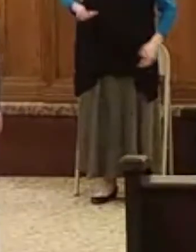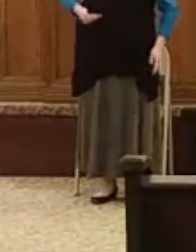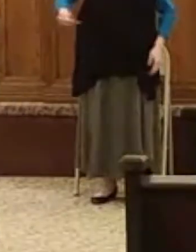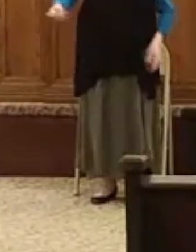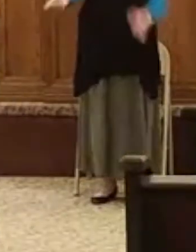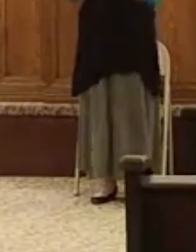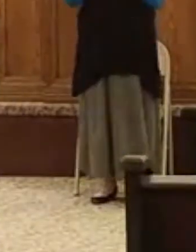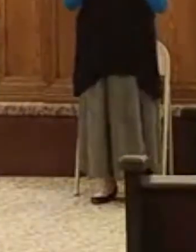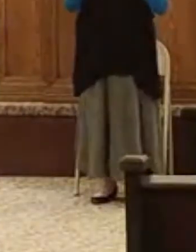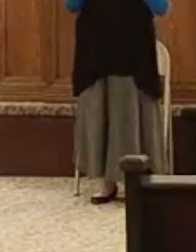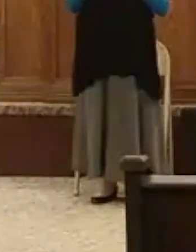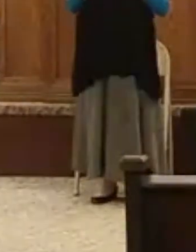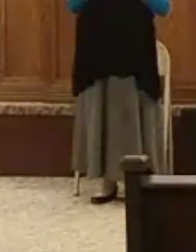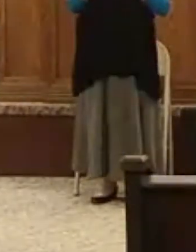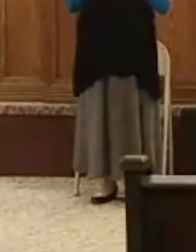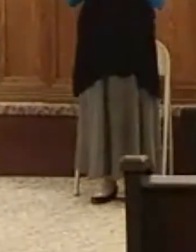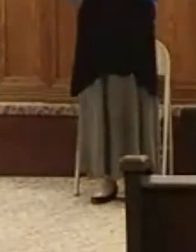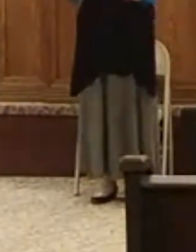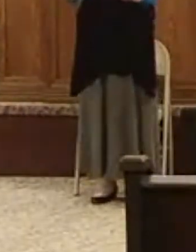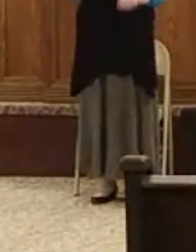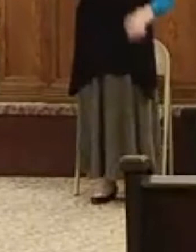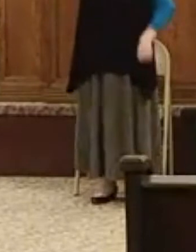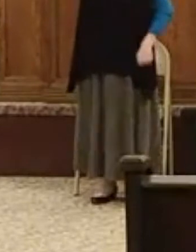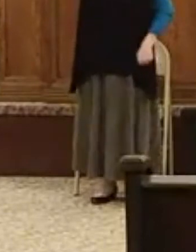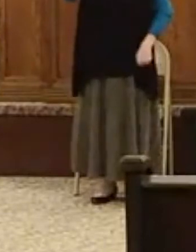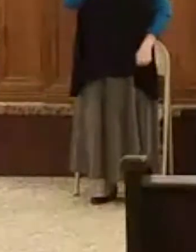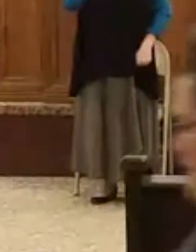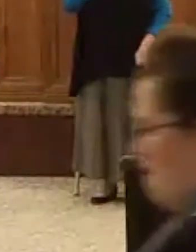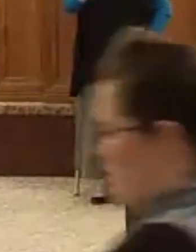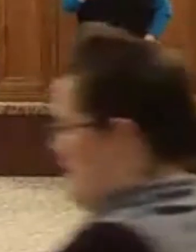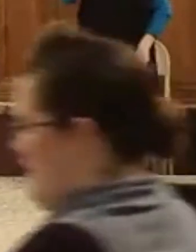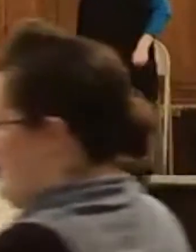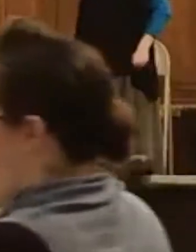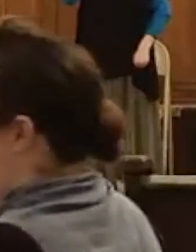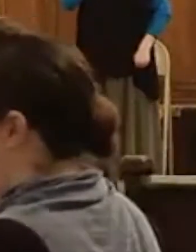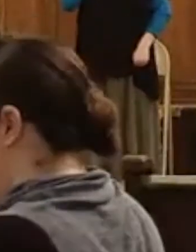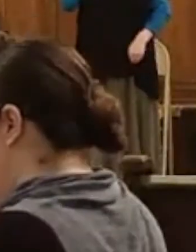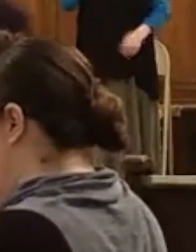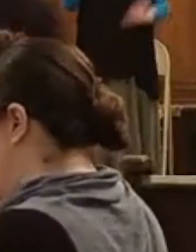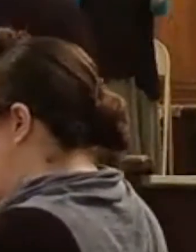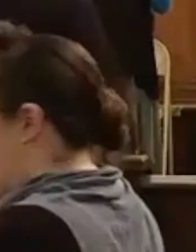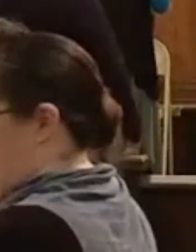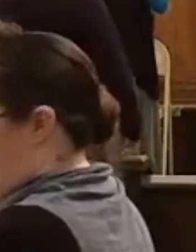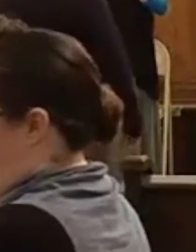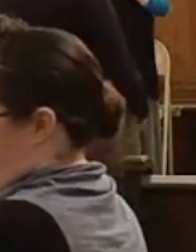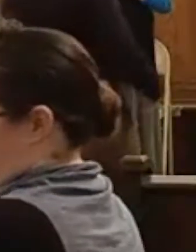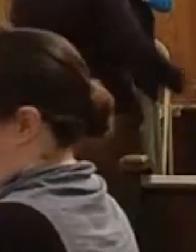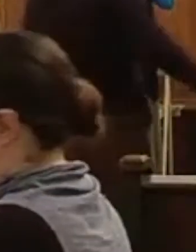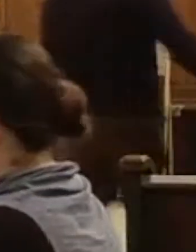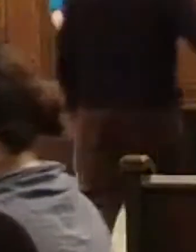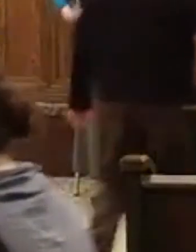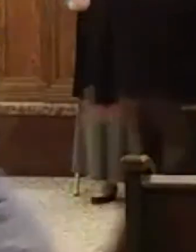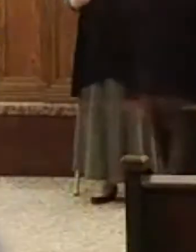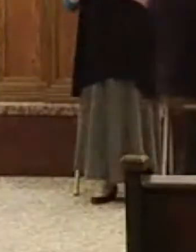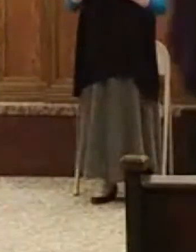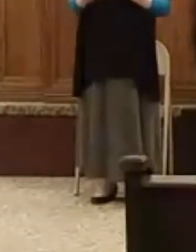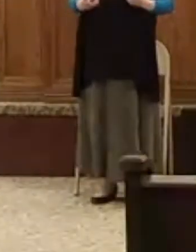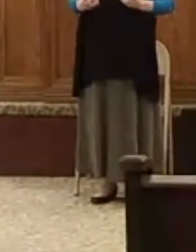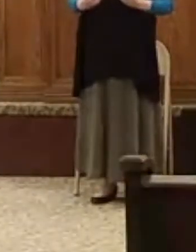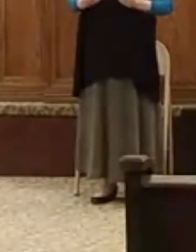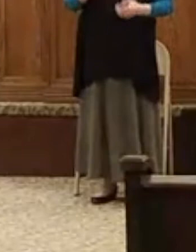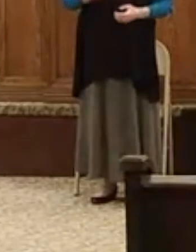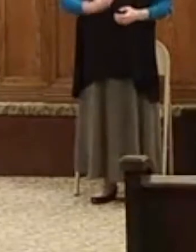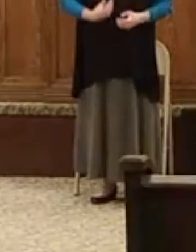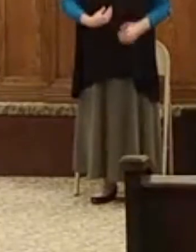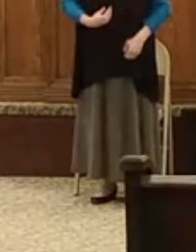I'm inviting you to come and consecrate and dedicate yourself to God and say, God, whatever you want to do in my life, I want to be